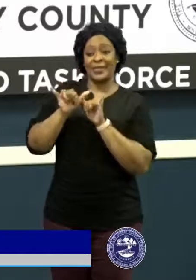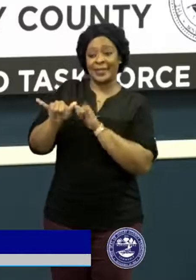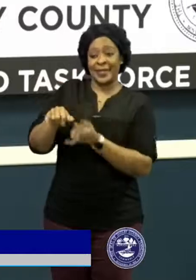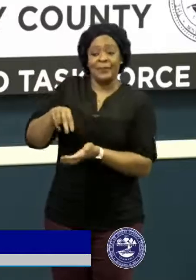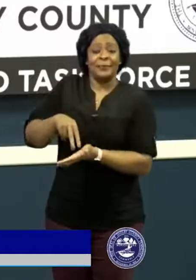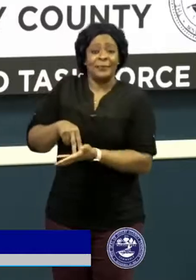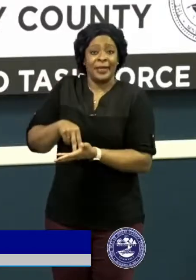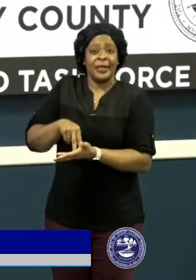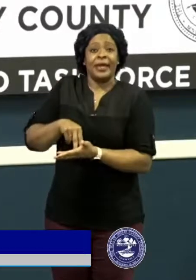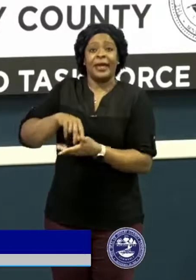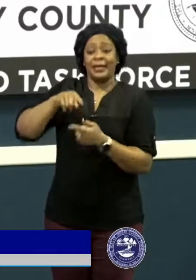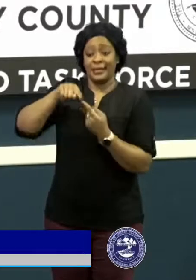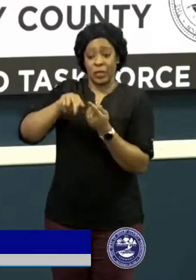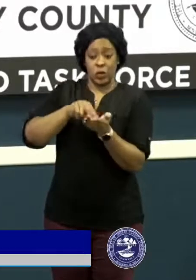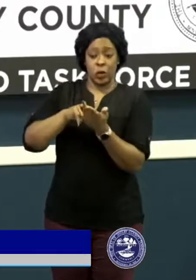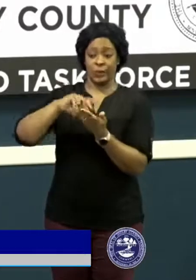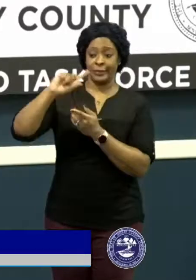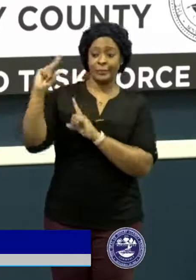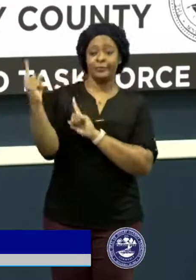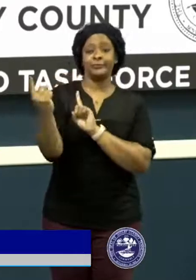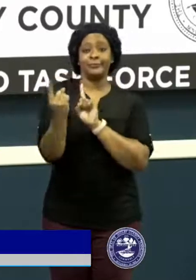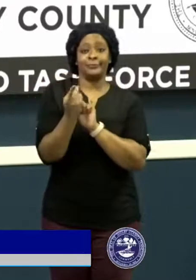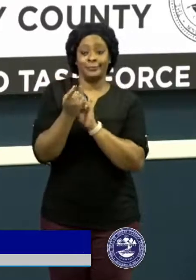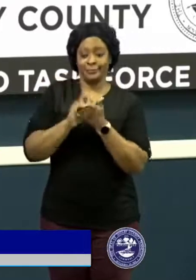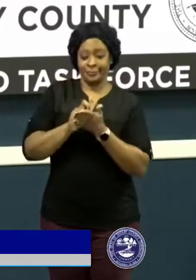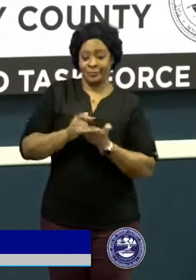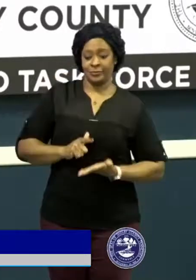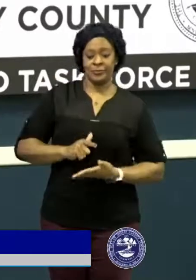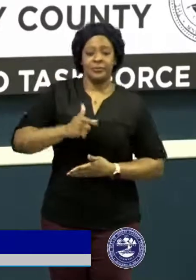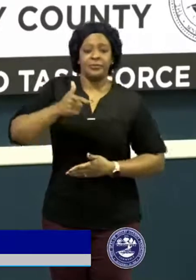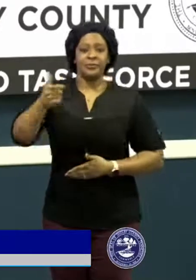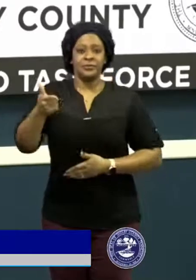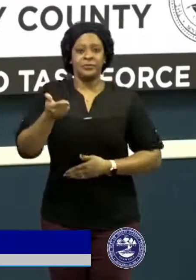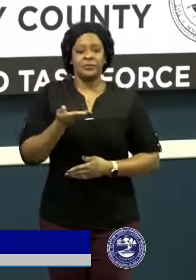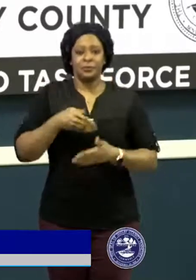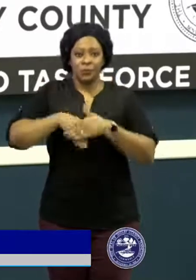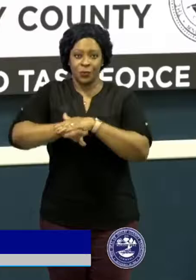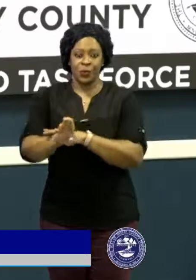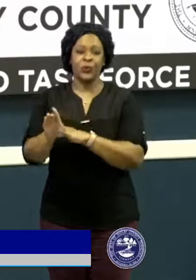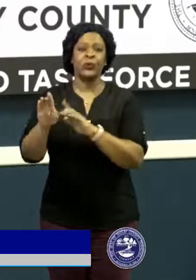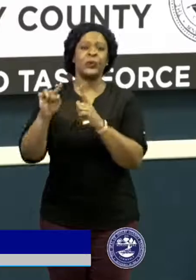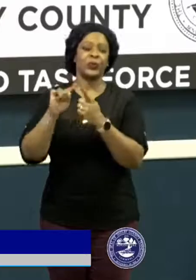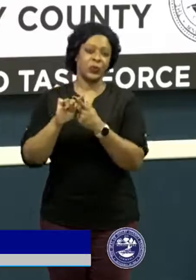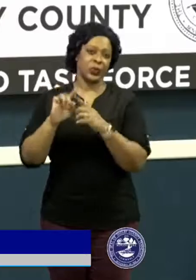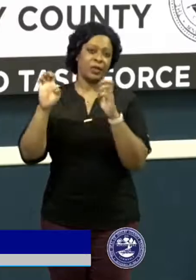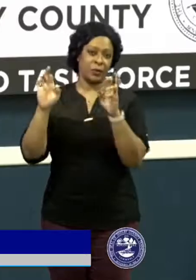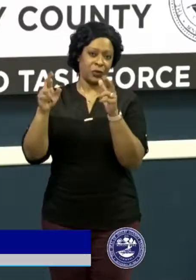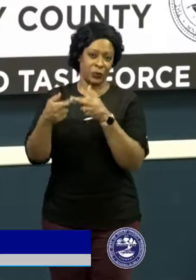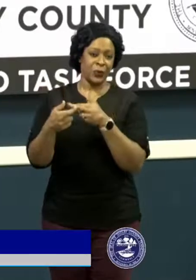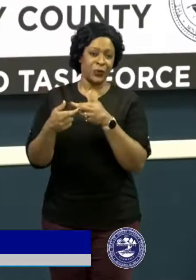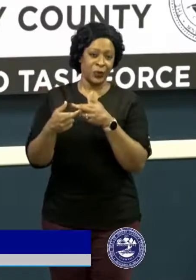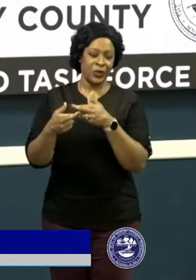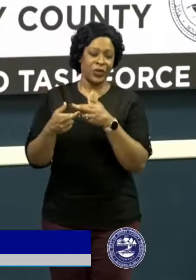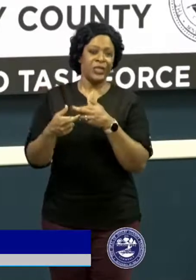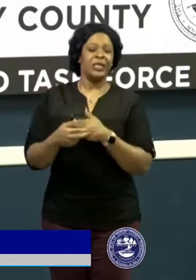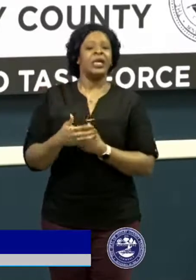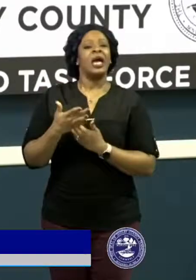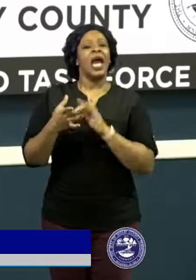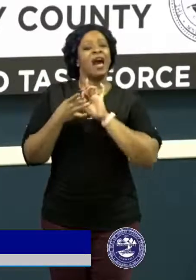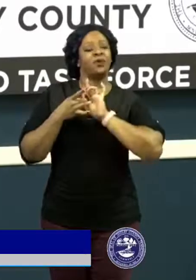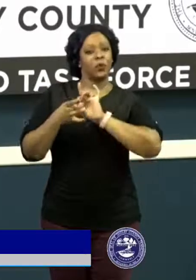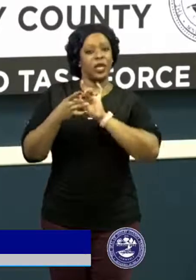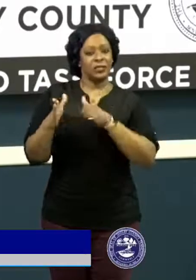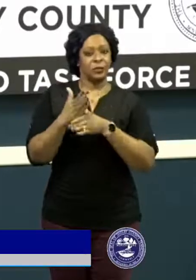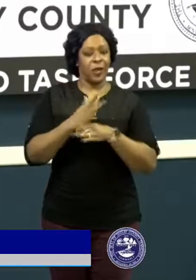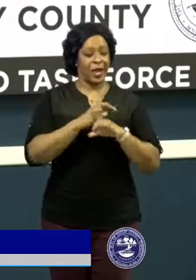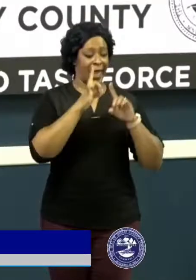handed off to a nurse who will take that patient into the ED. There is a relationship